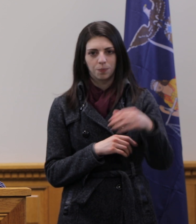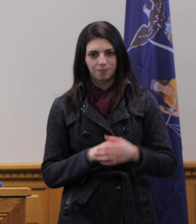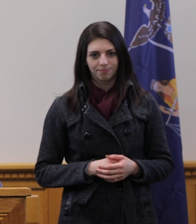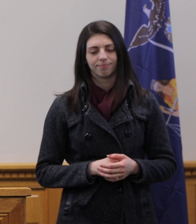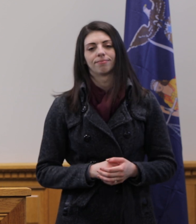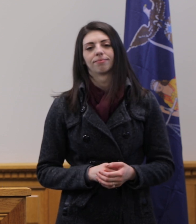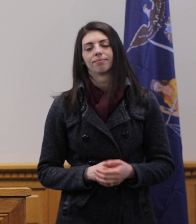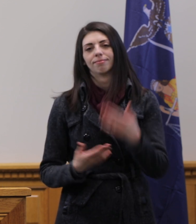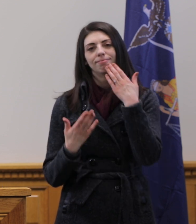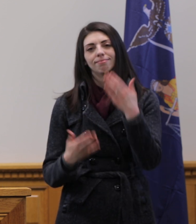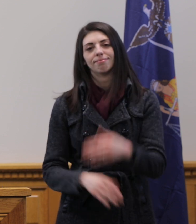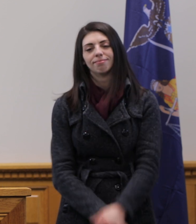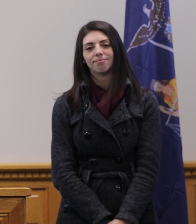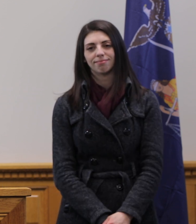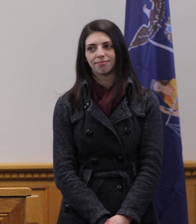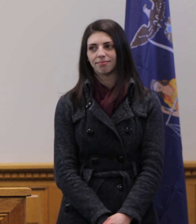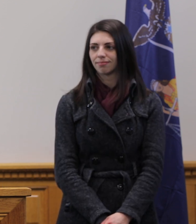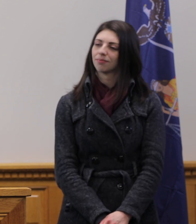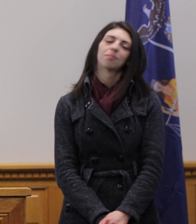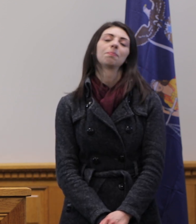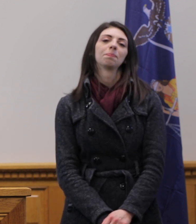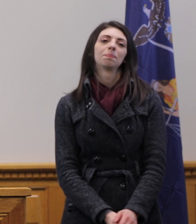315-349-3330. Thank you.